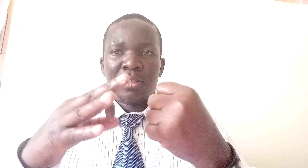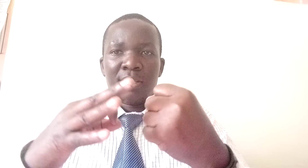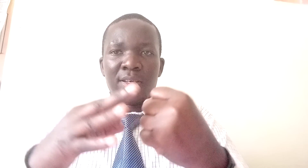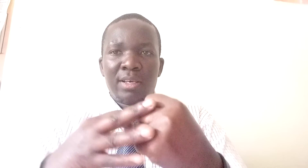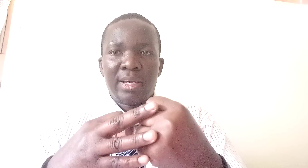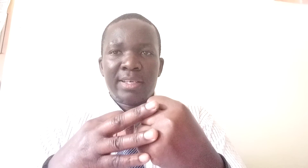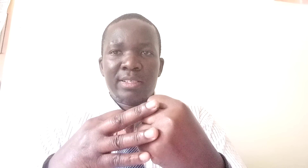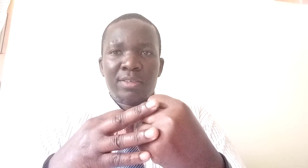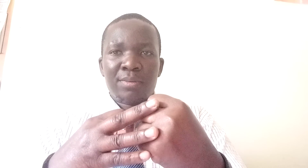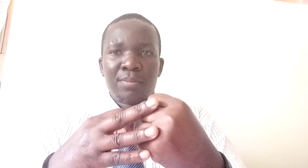8,